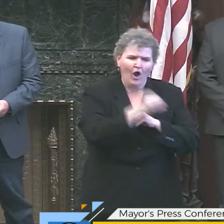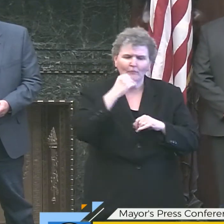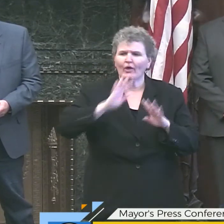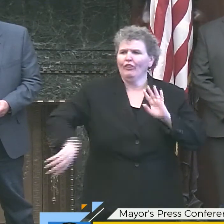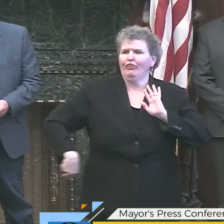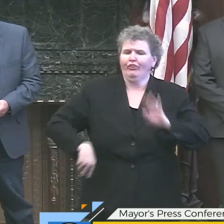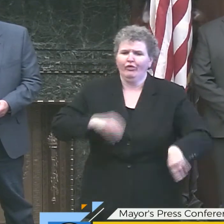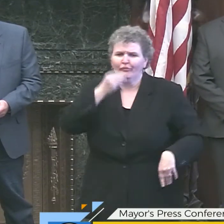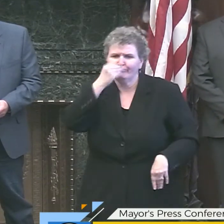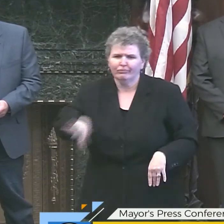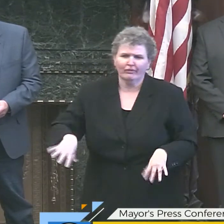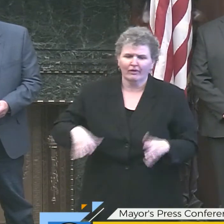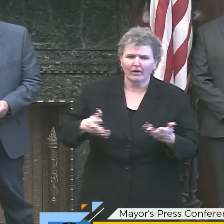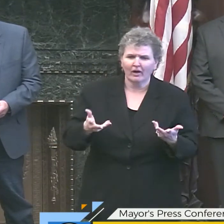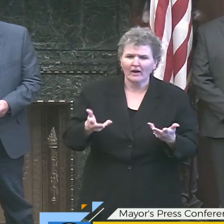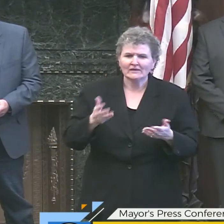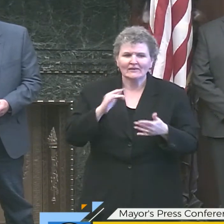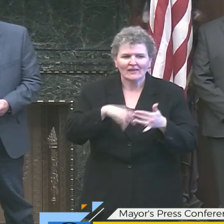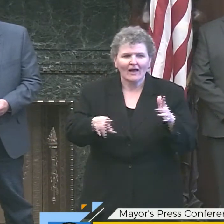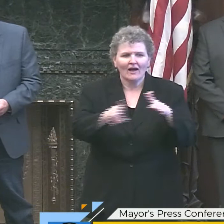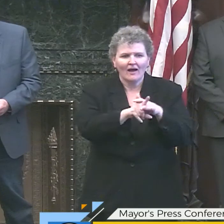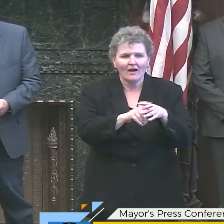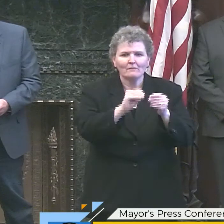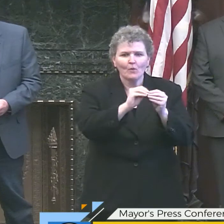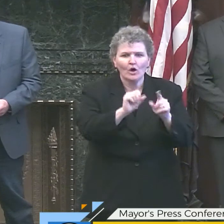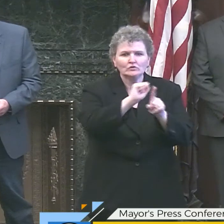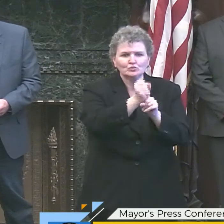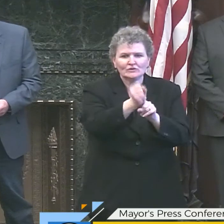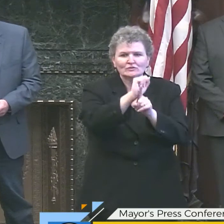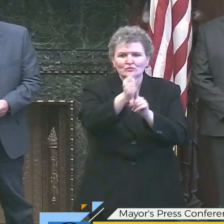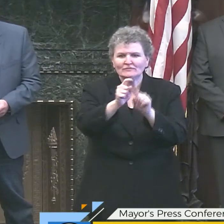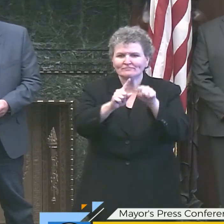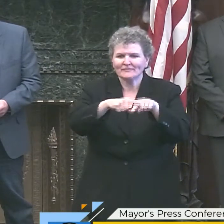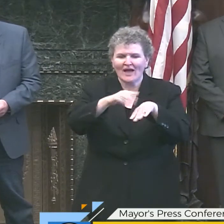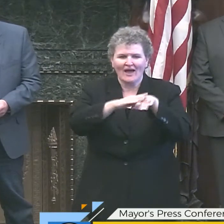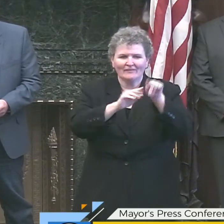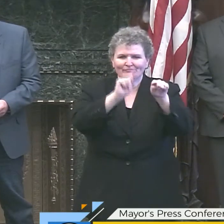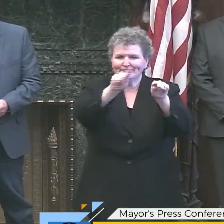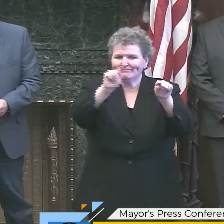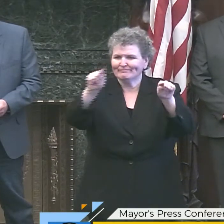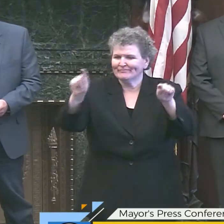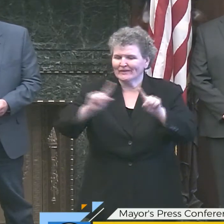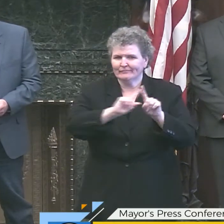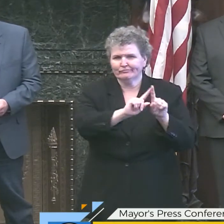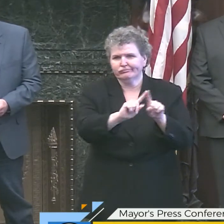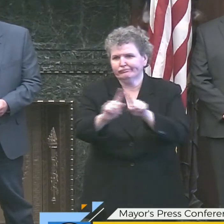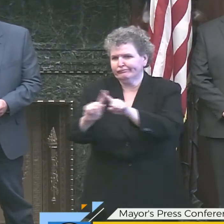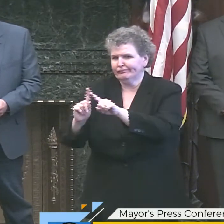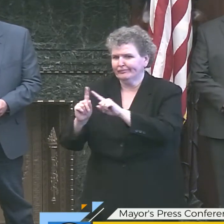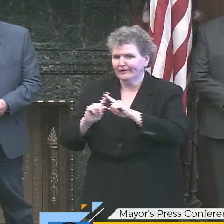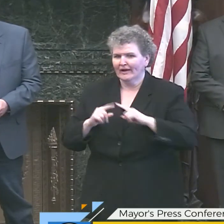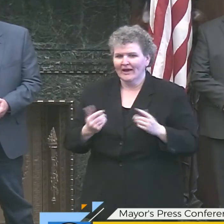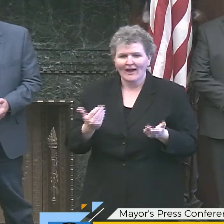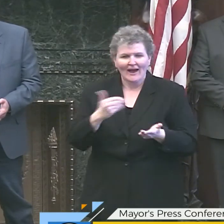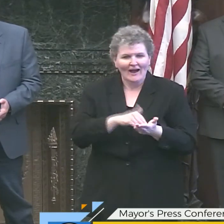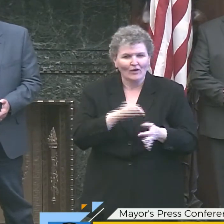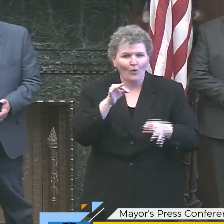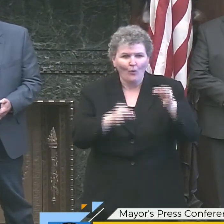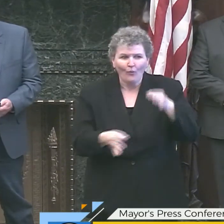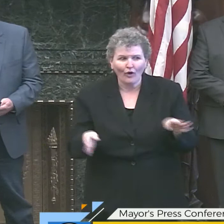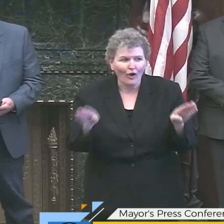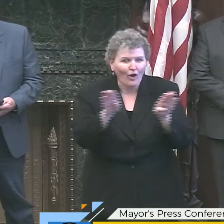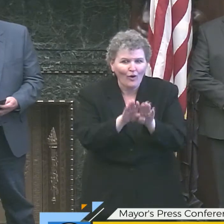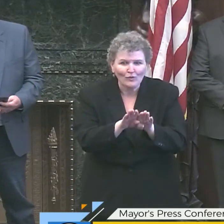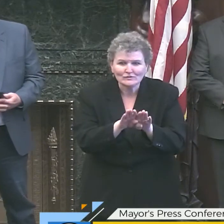with these on a case-by-case basis, especially in light of the capacity issues with courts closing down. And we want to make